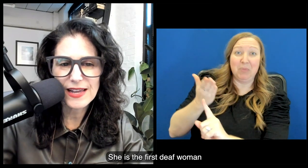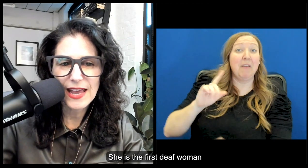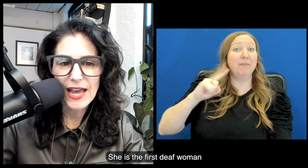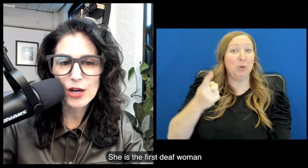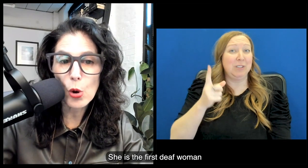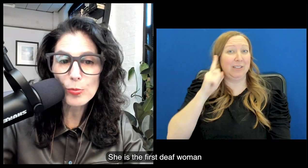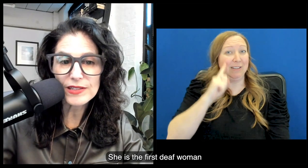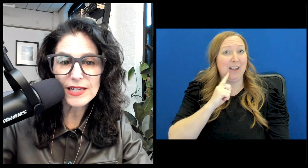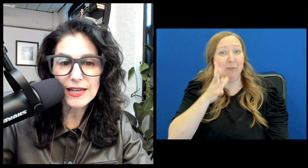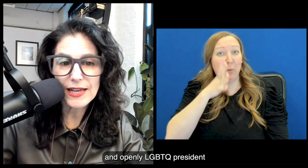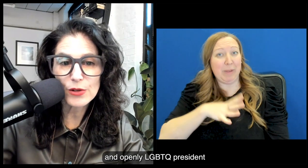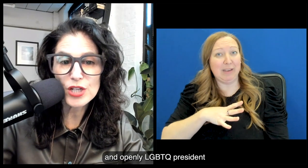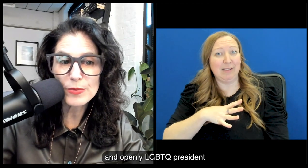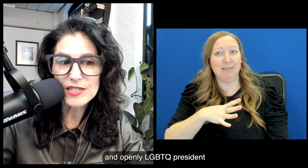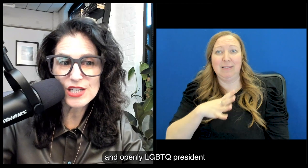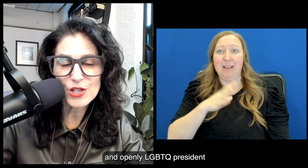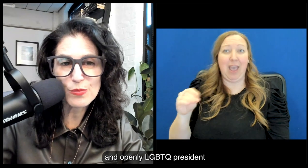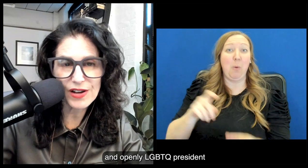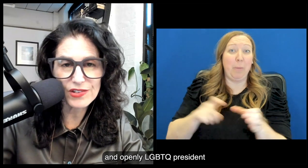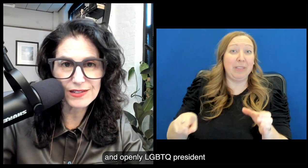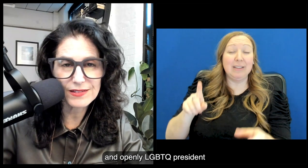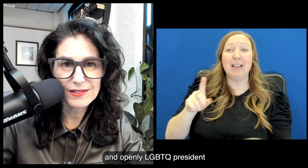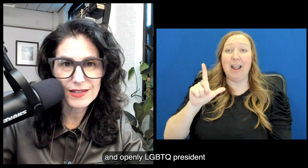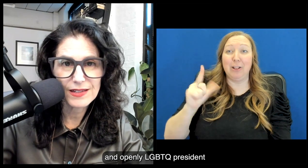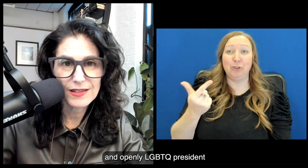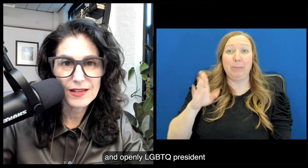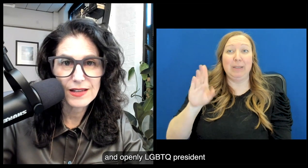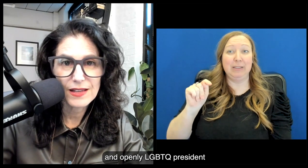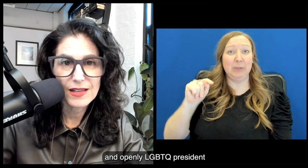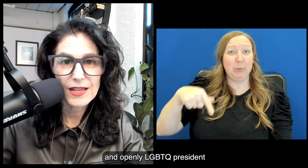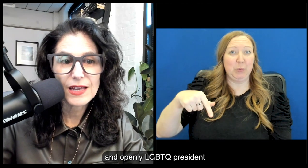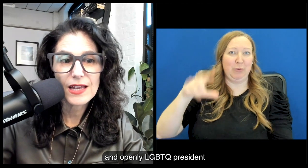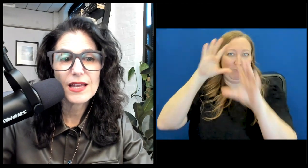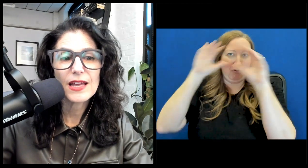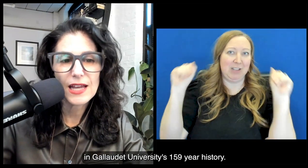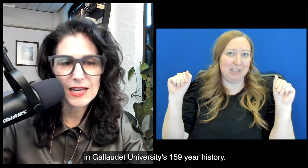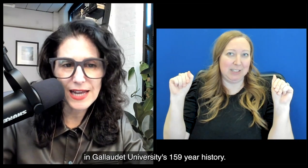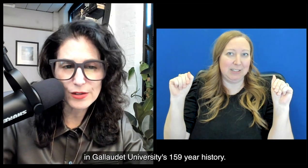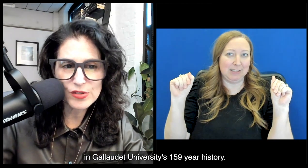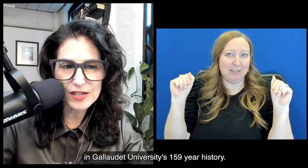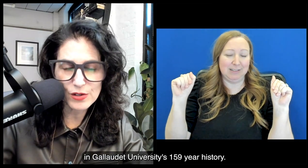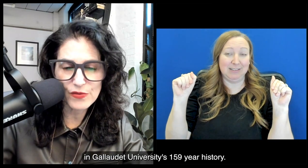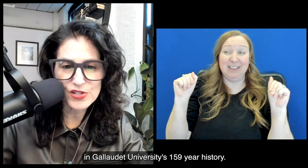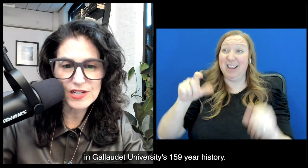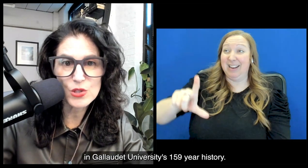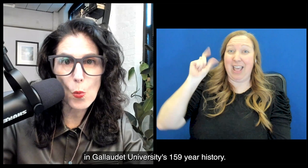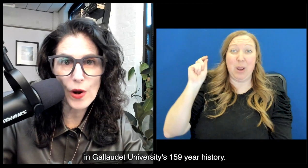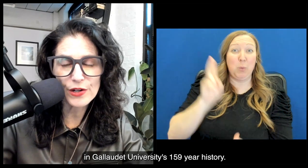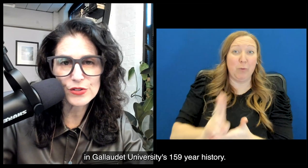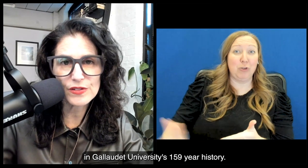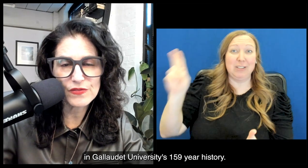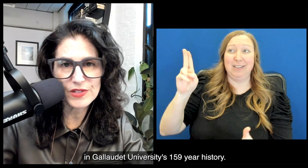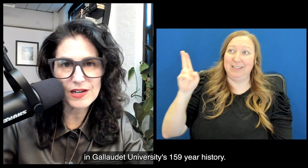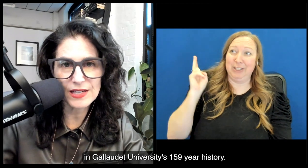and openly LGBTQ president in Gallaudet University's